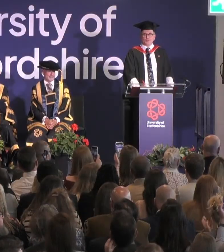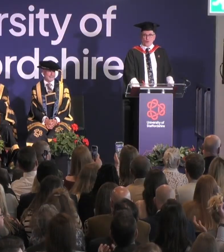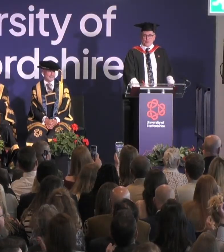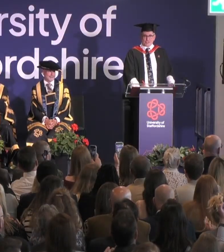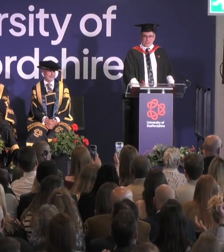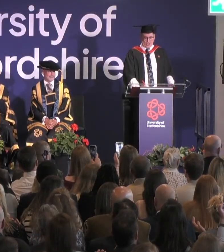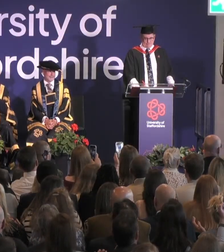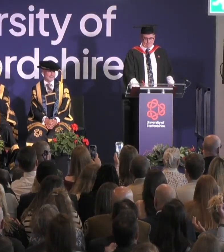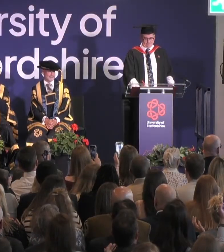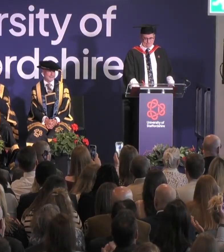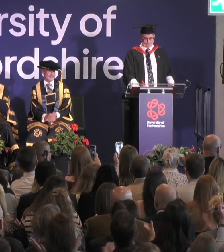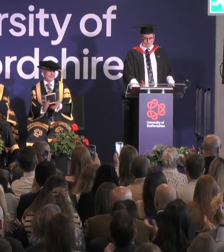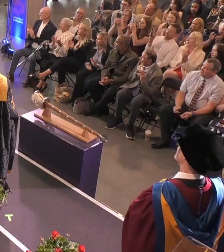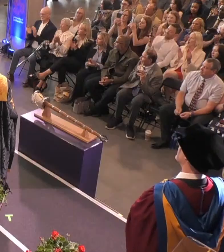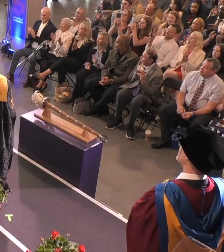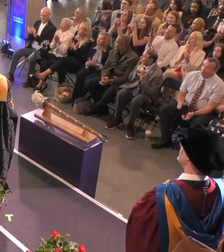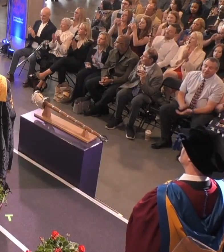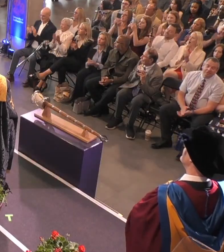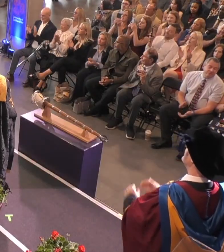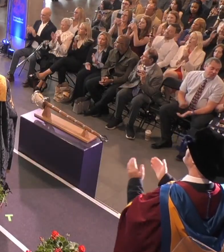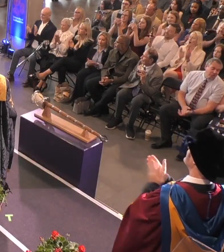Daniel Forrester.